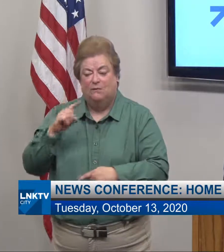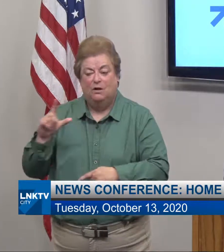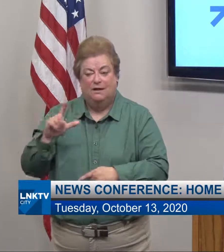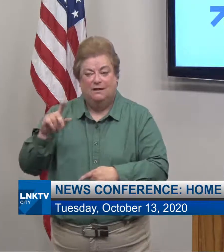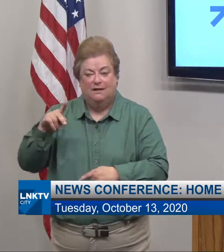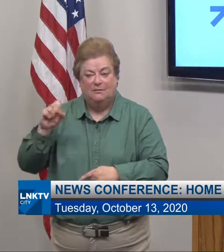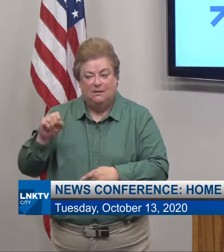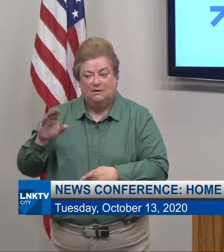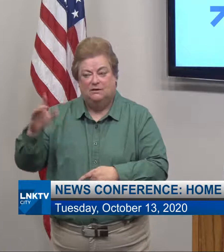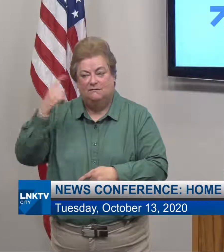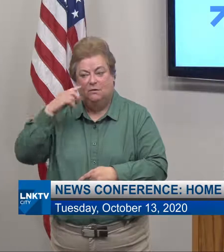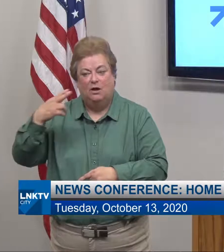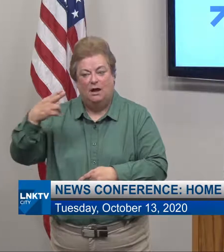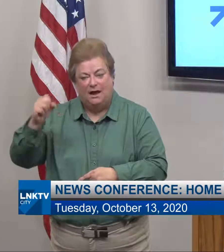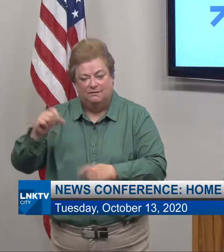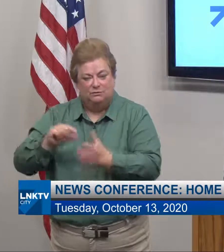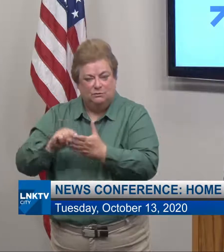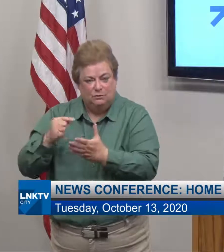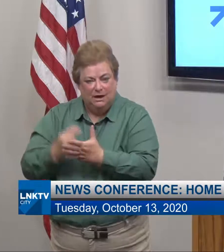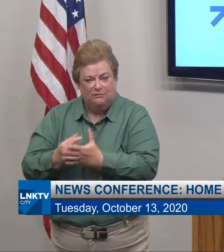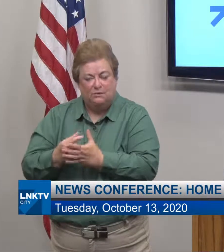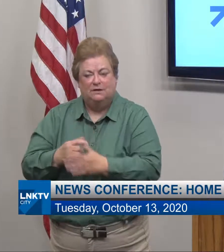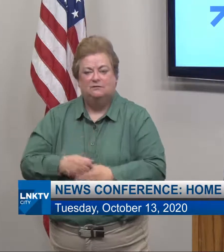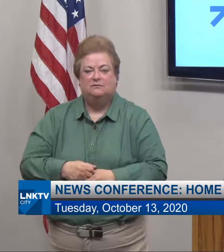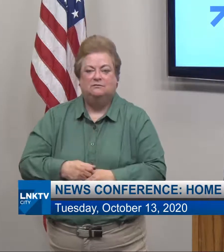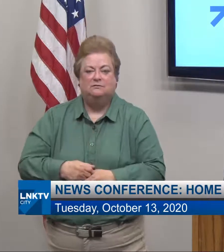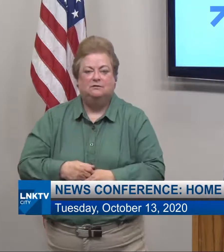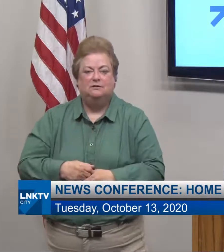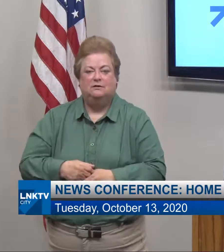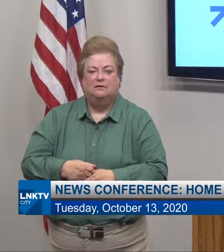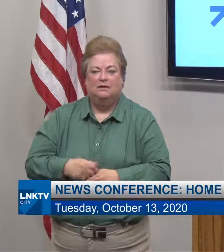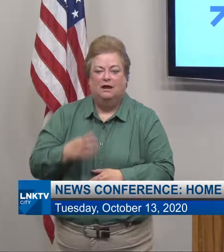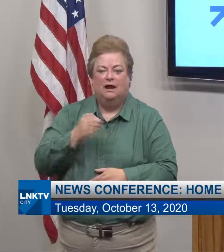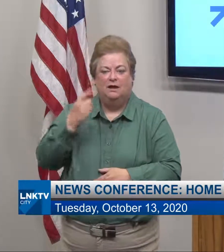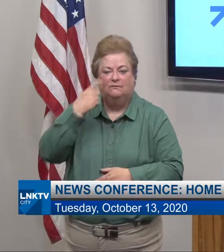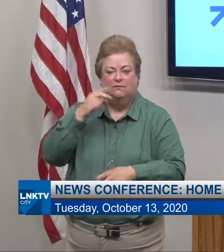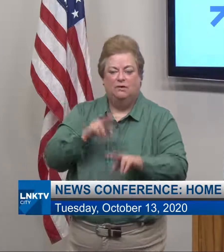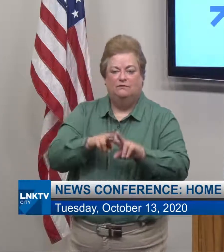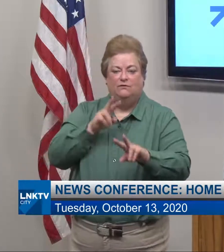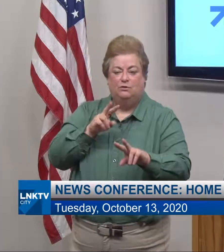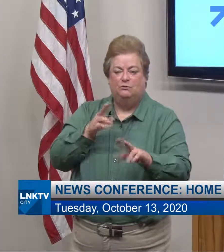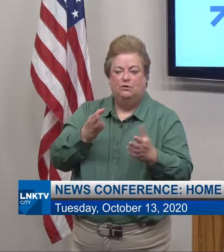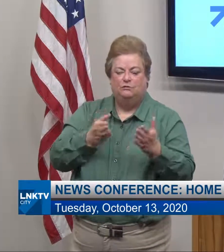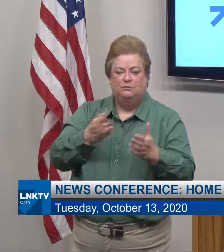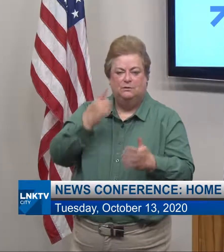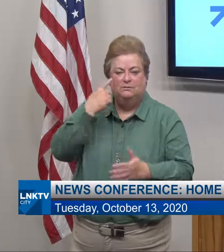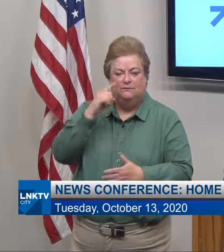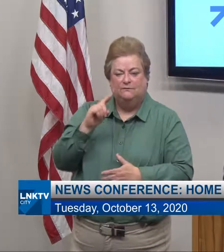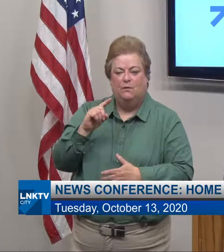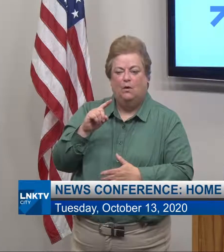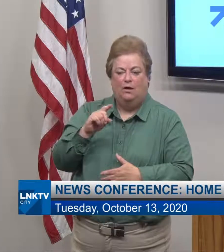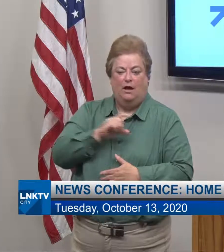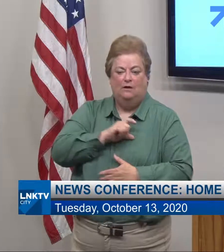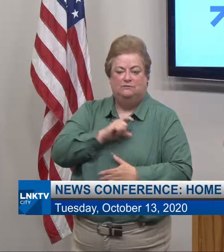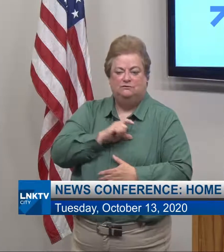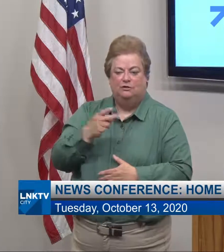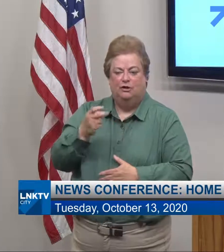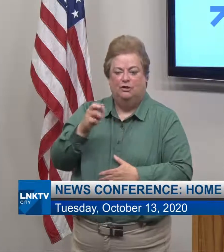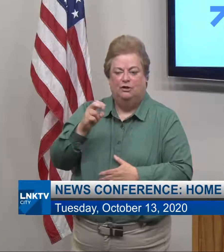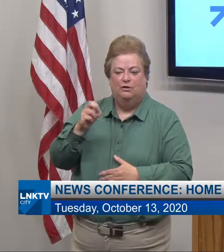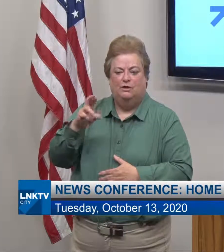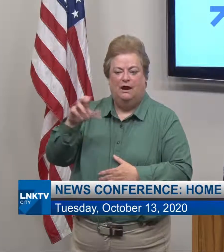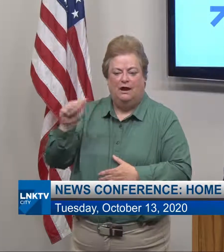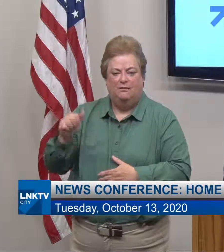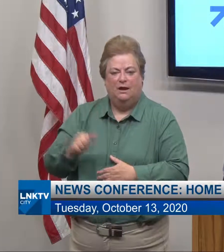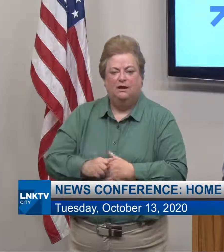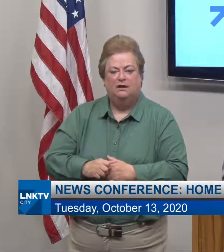School high school graduations, and of course the funeral services for our investigator Mario Herrera. So we do